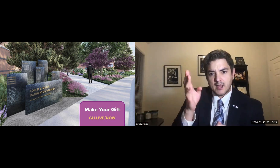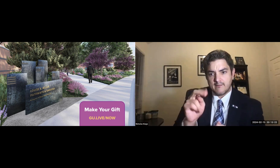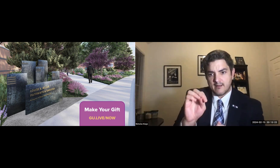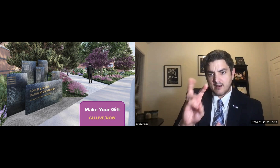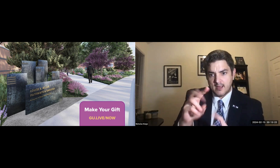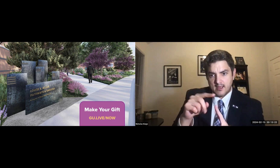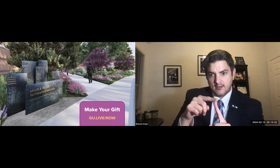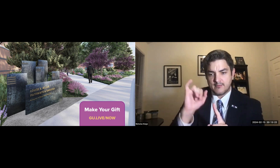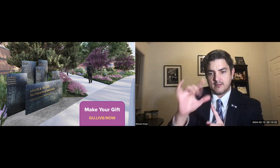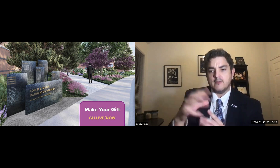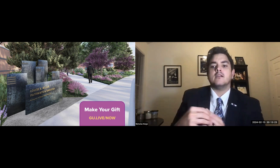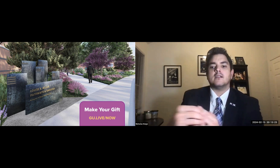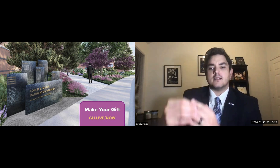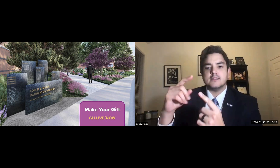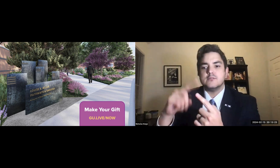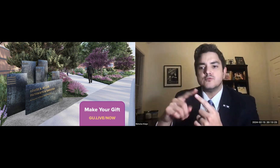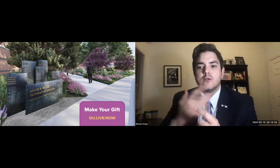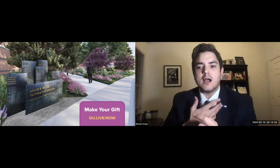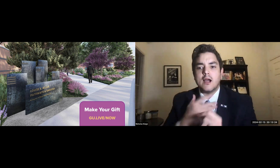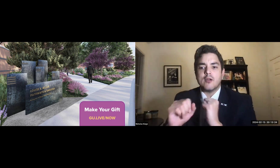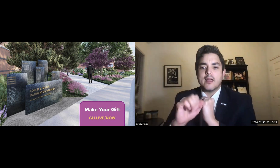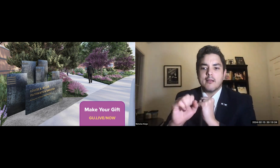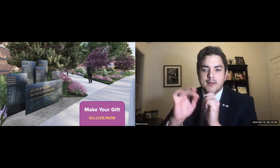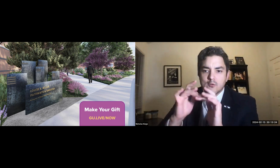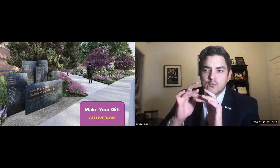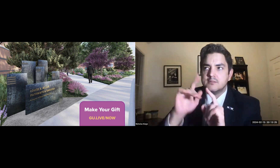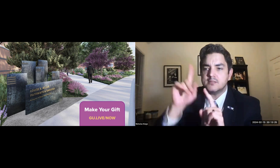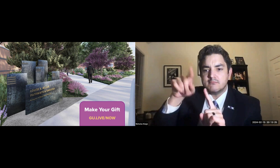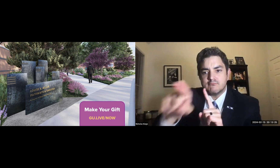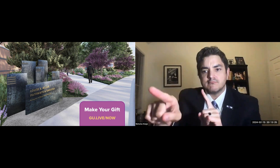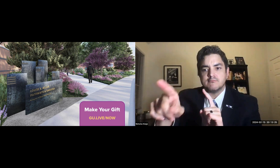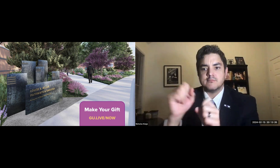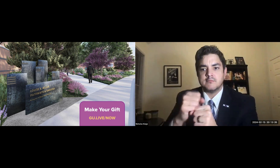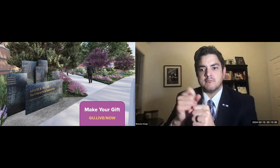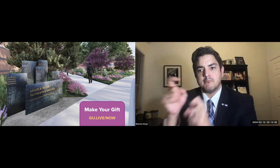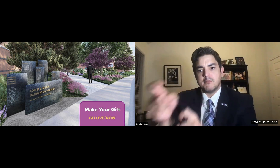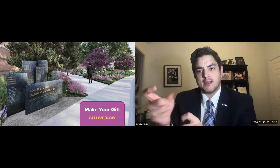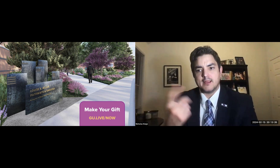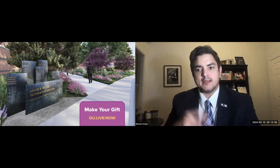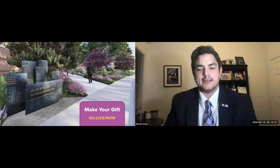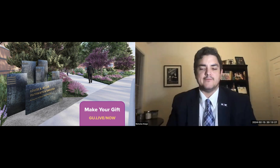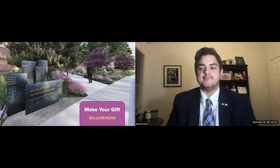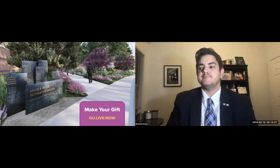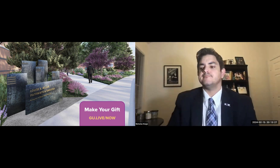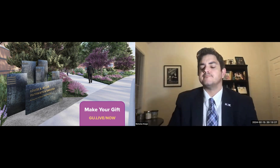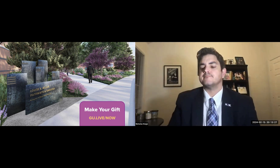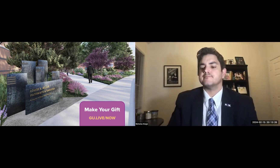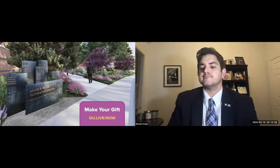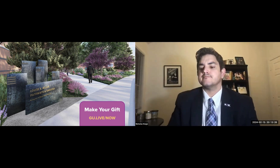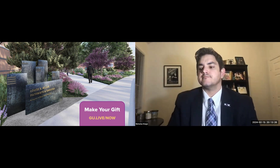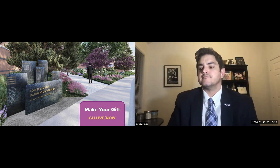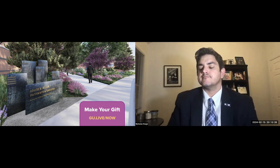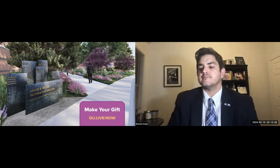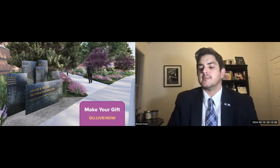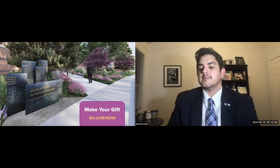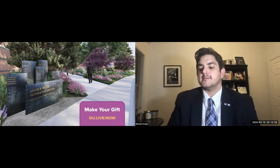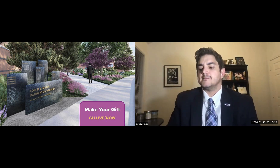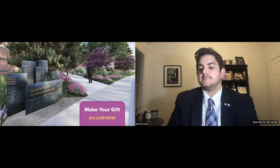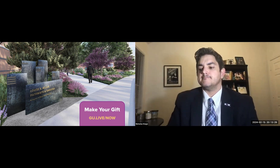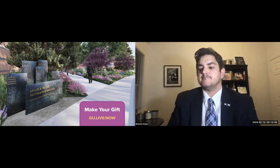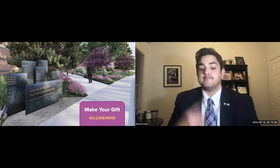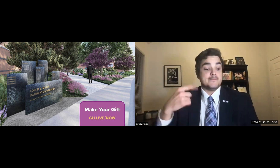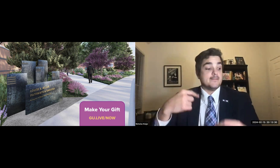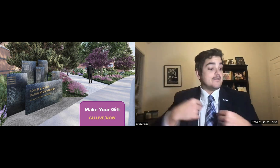$100, that's important. So go to gu.live NOW to make your